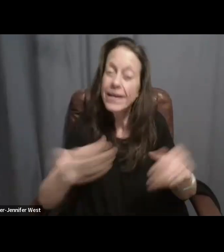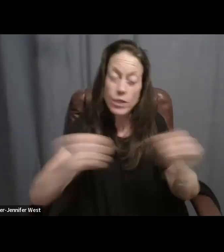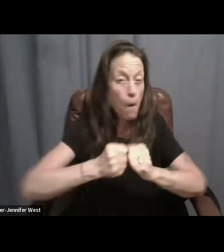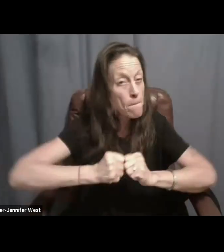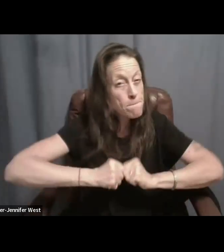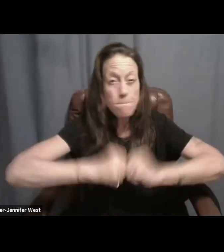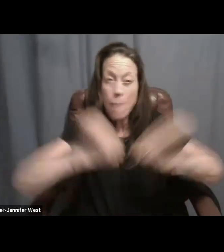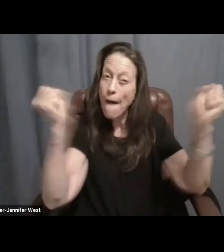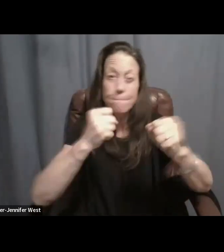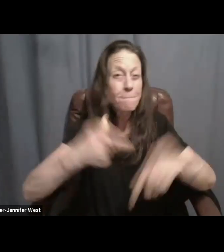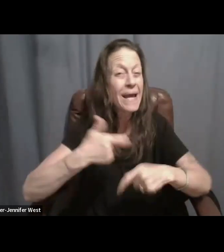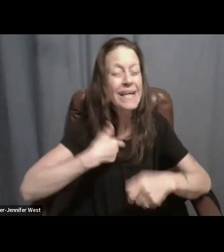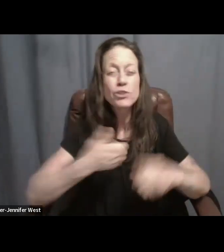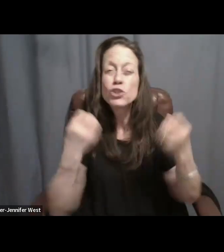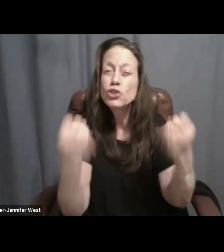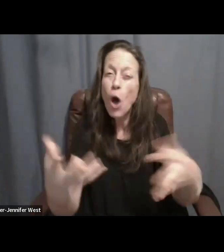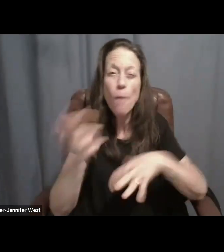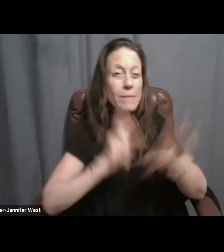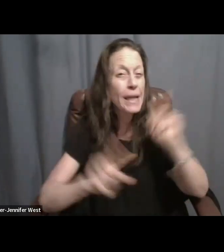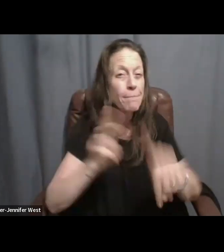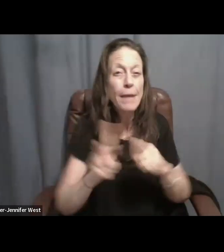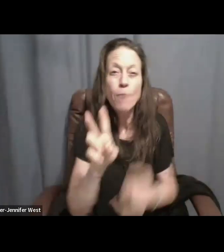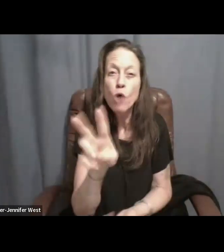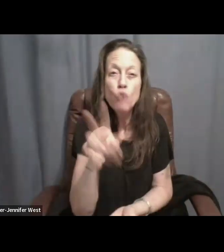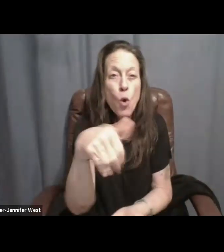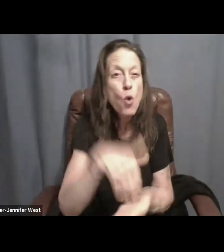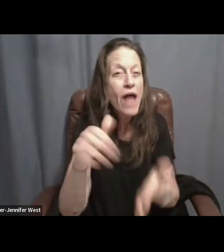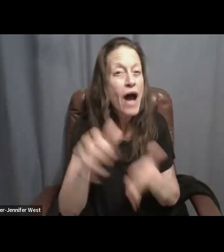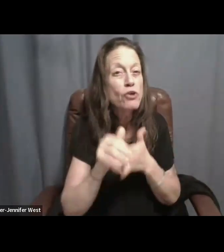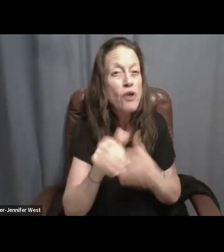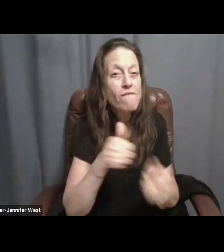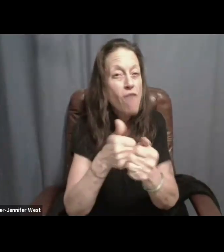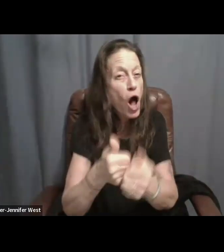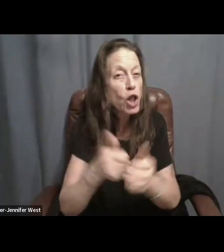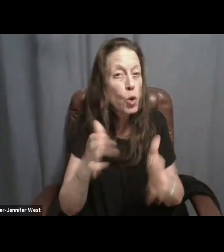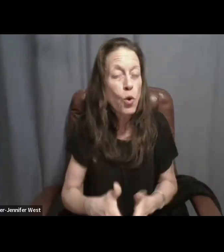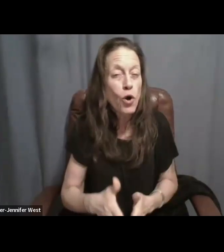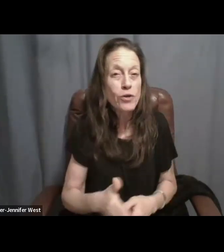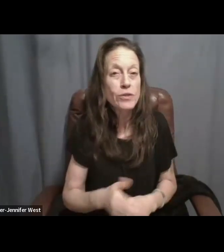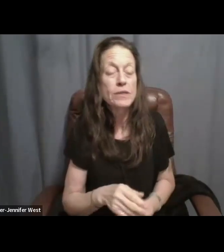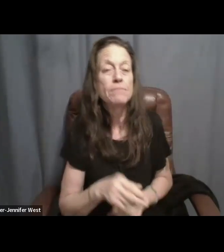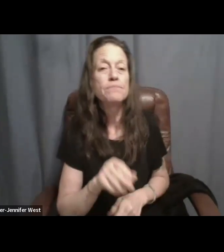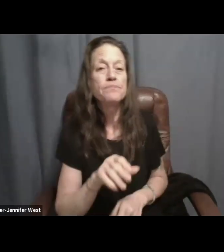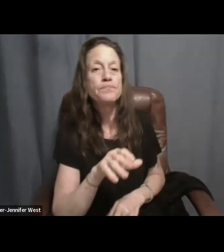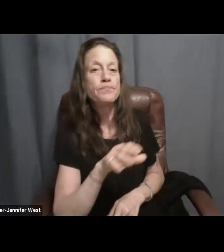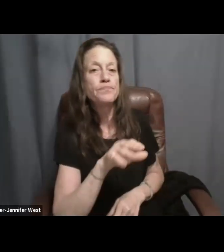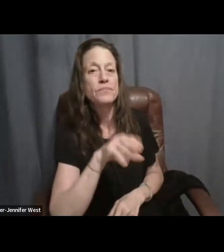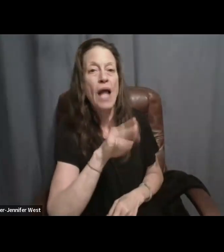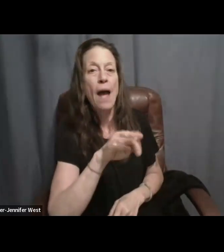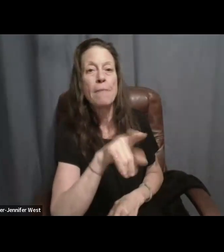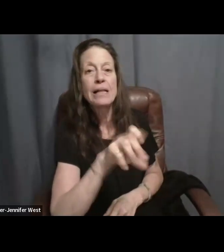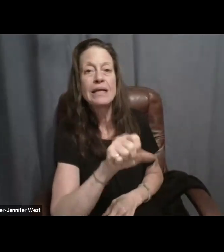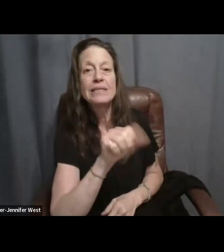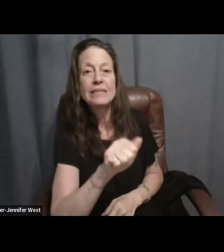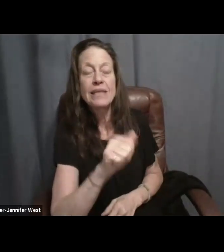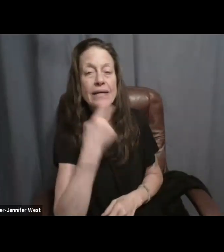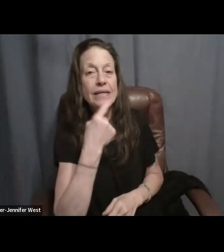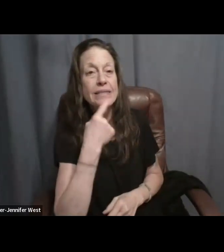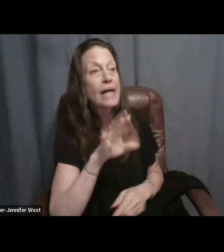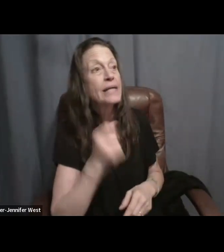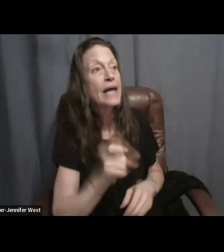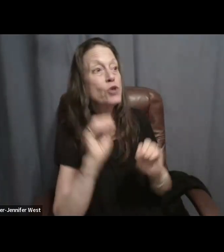2,000 followers. So it's amazing. Holly, can you put that name of the group in the group